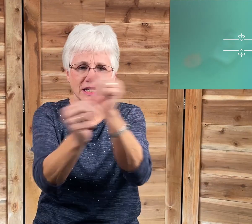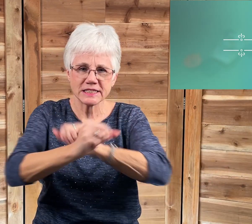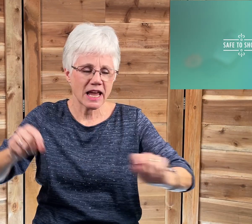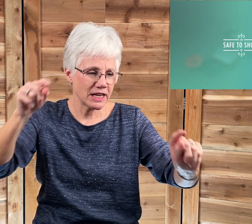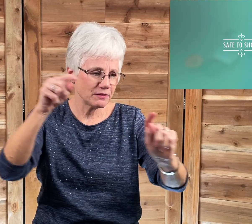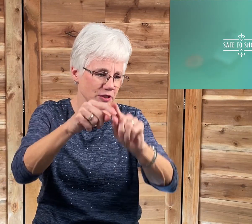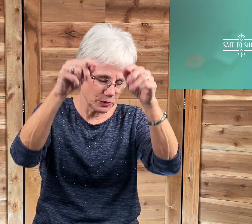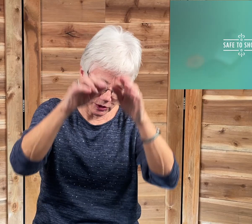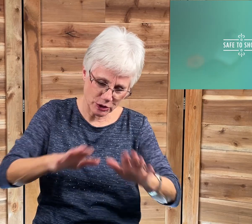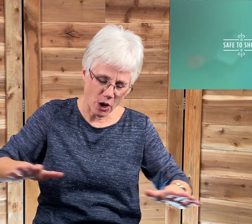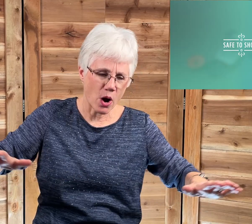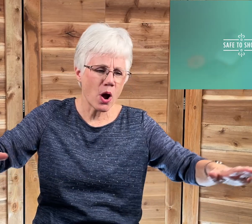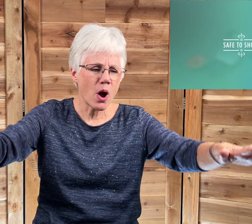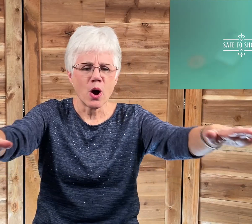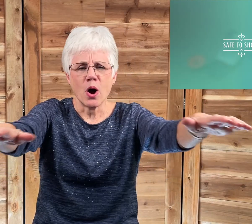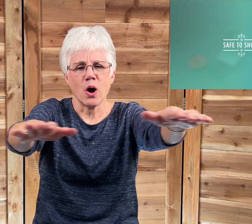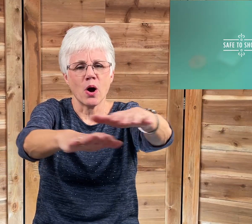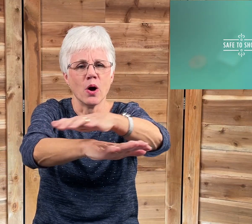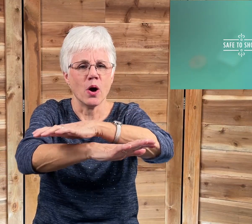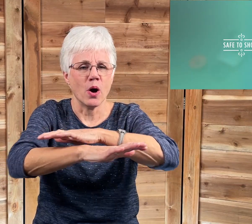shore. Safe to